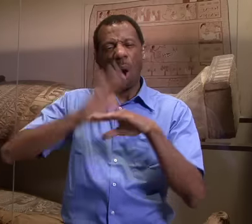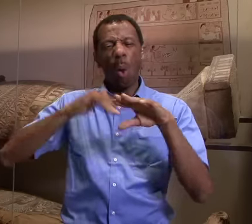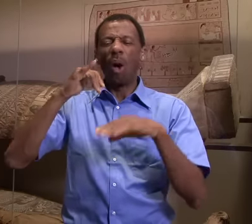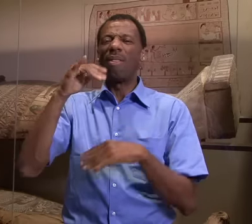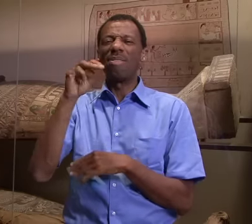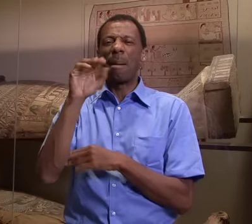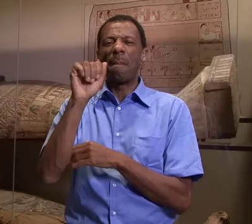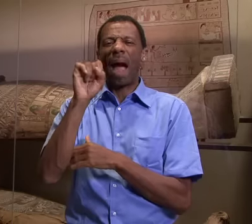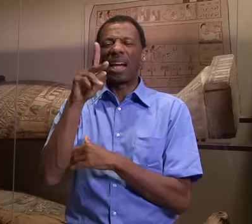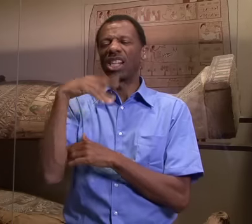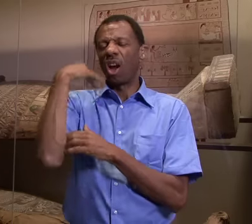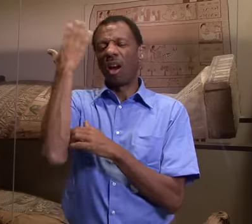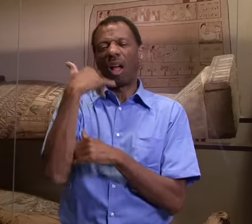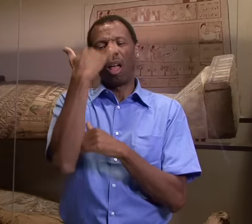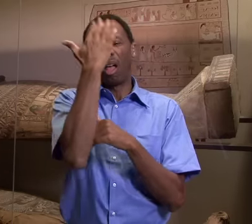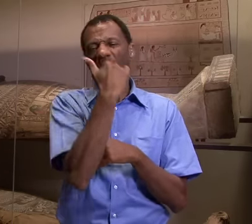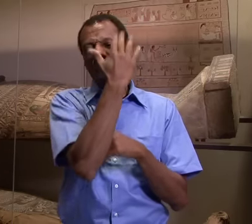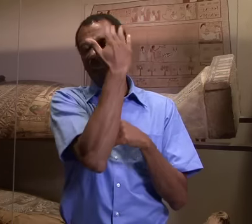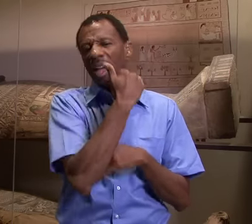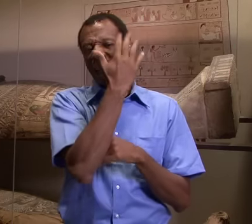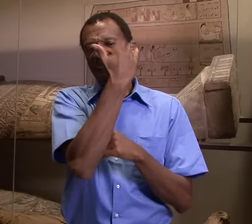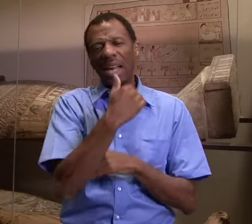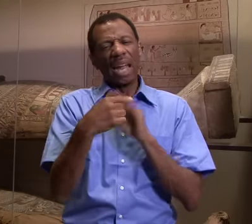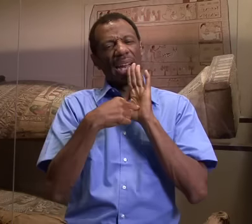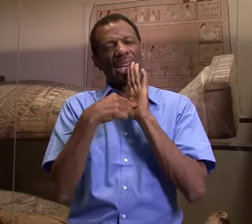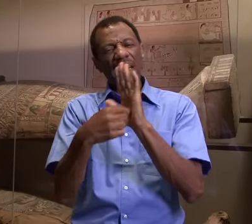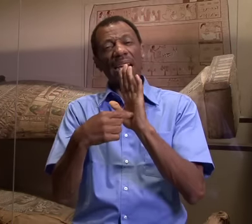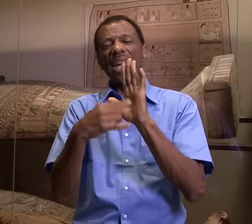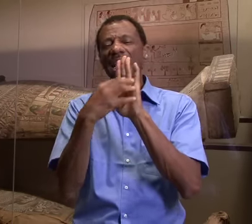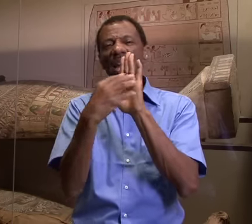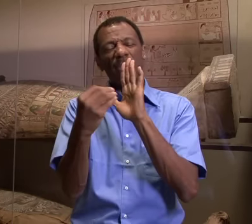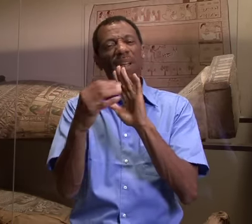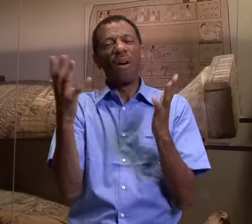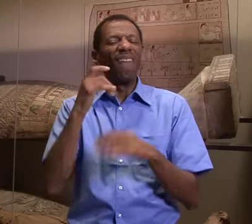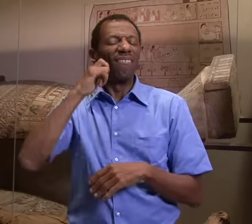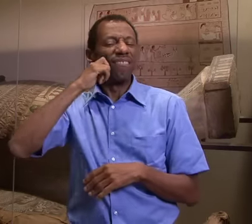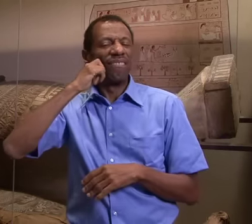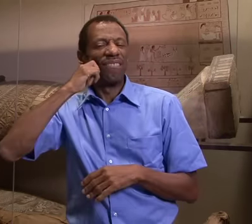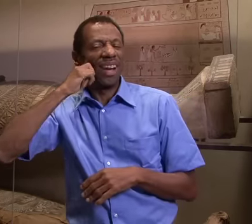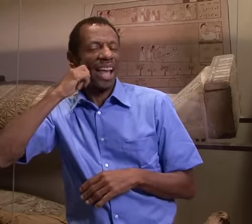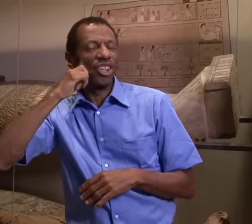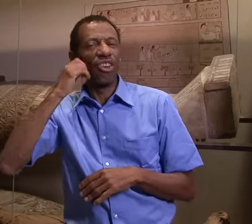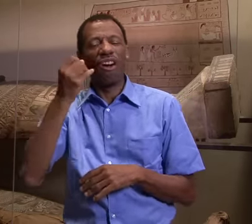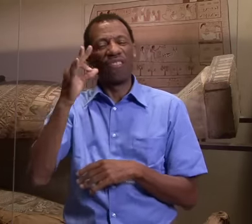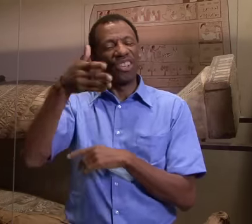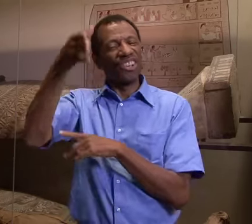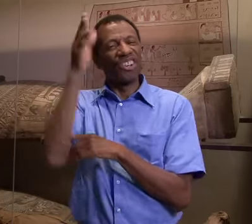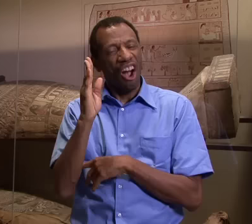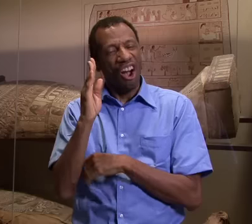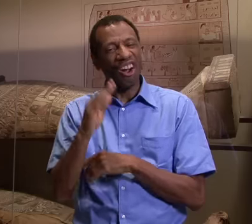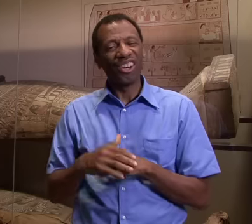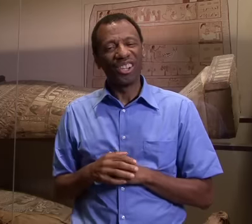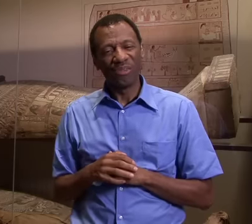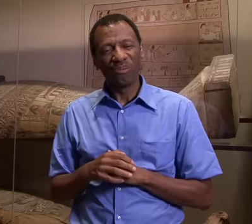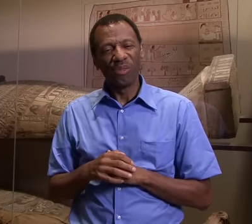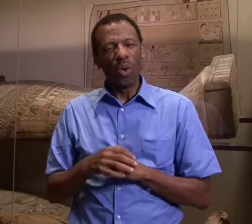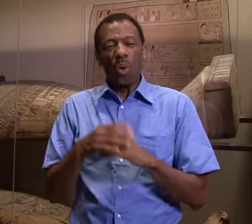The head and face were often covered by a mask that resembled the deceased. Gold paint on the